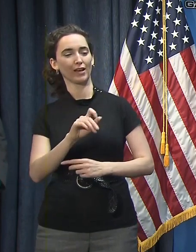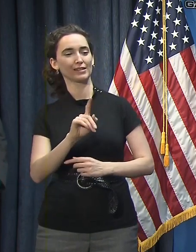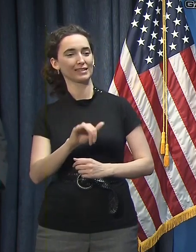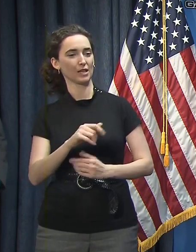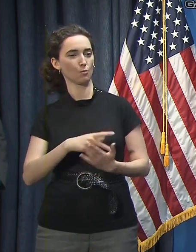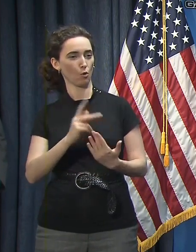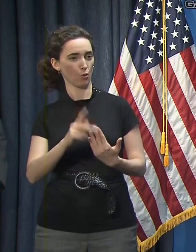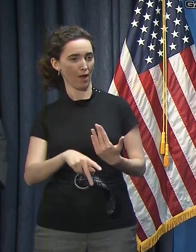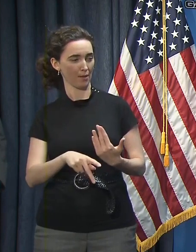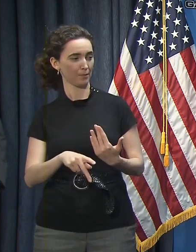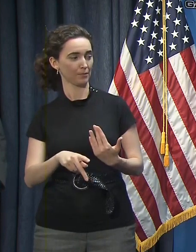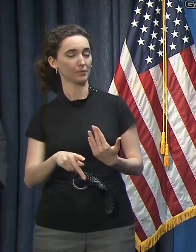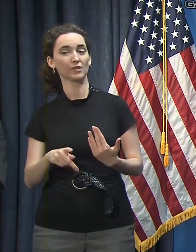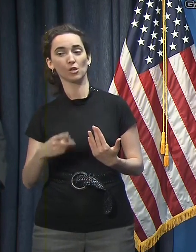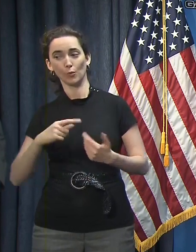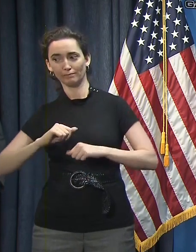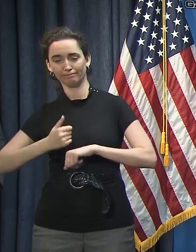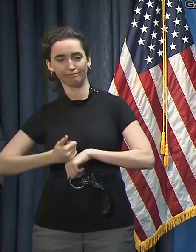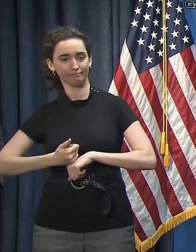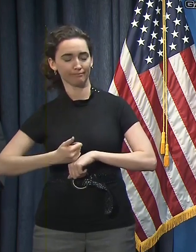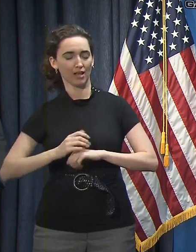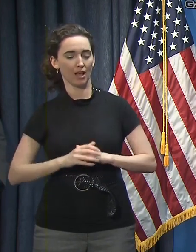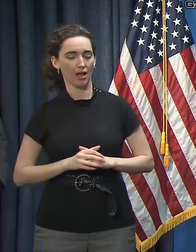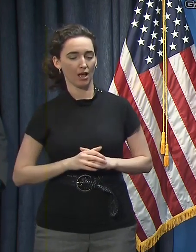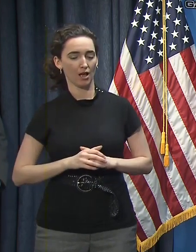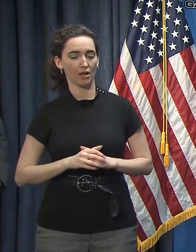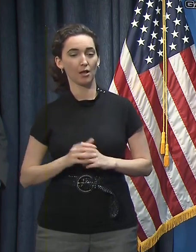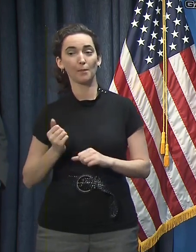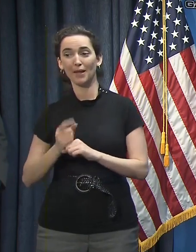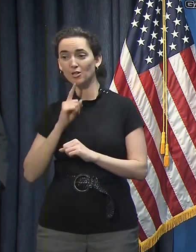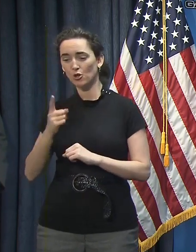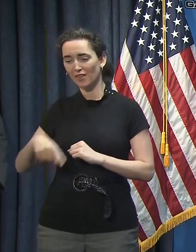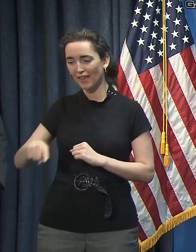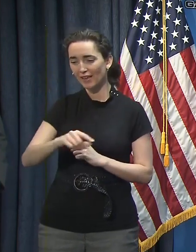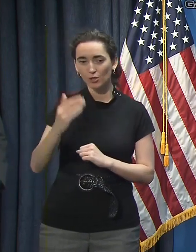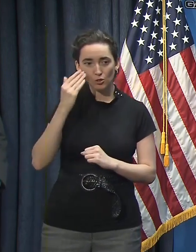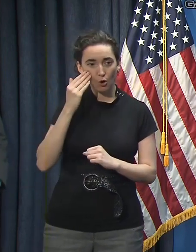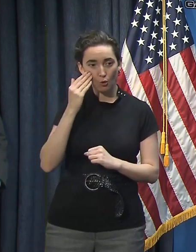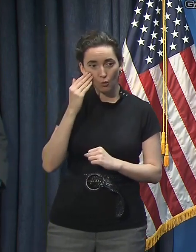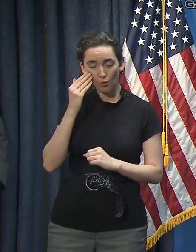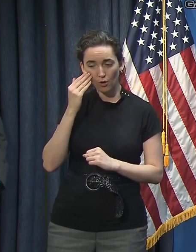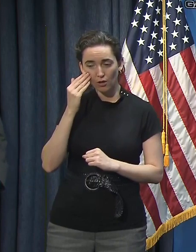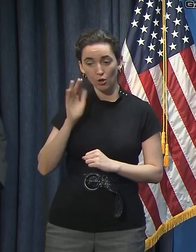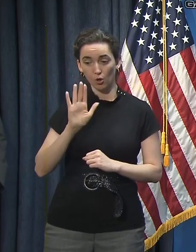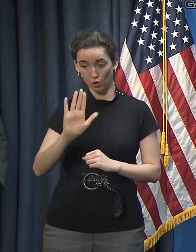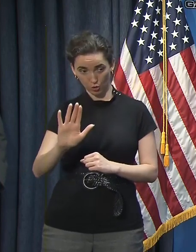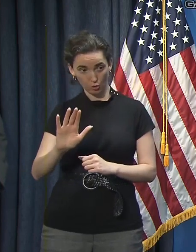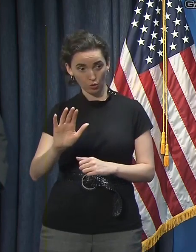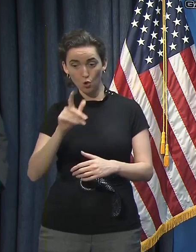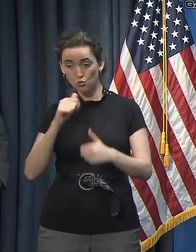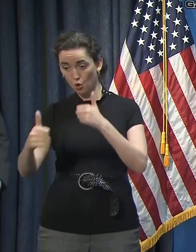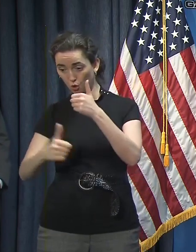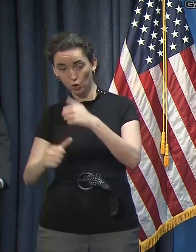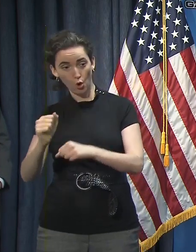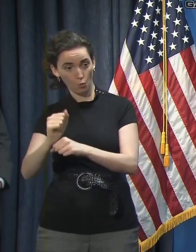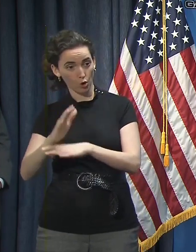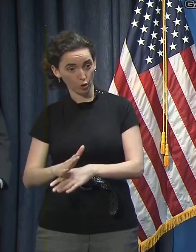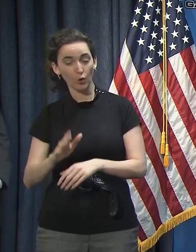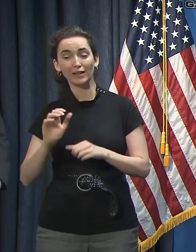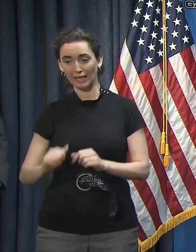program that we put together, making sure that they know that their employees can